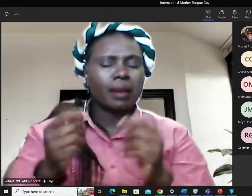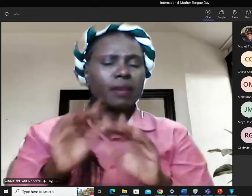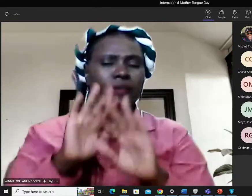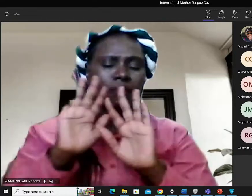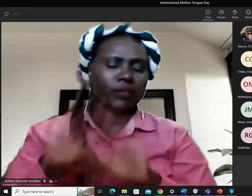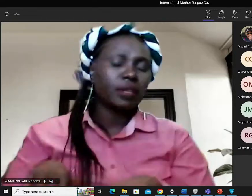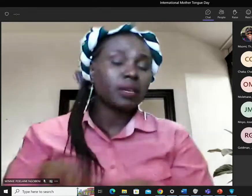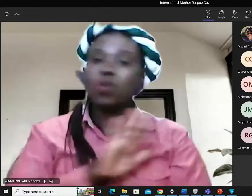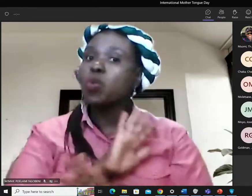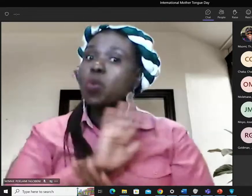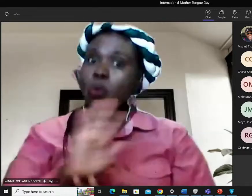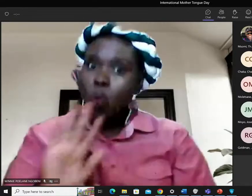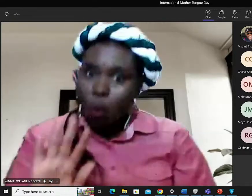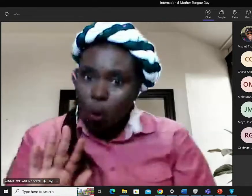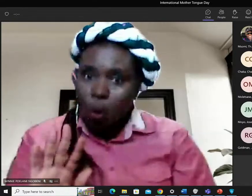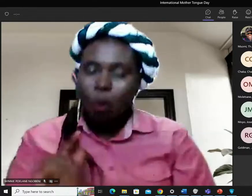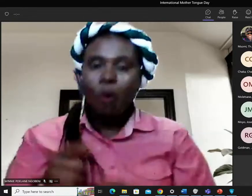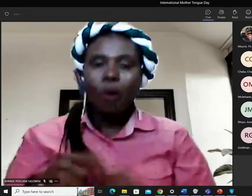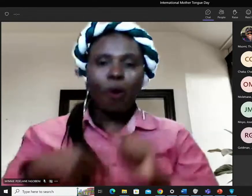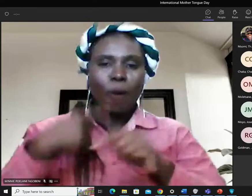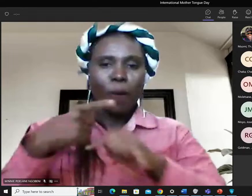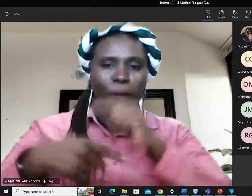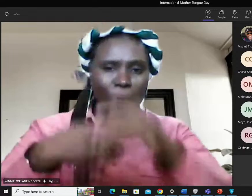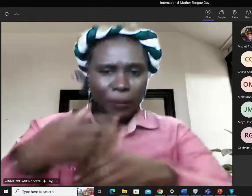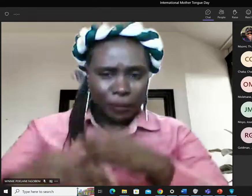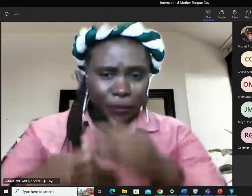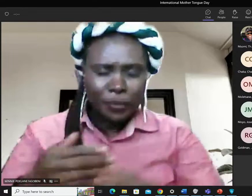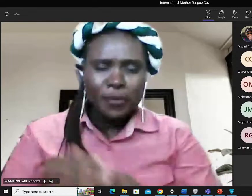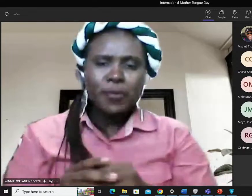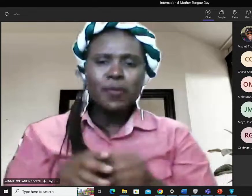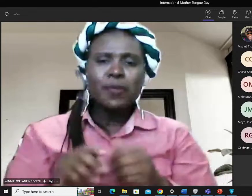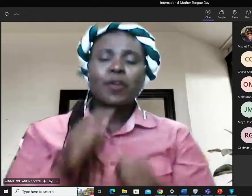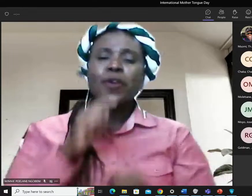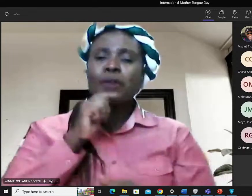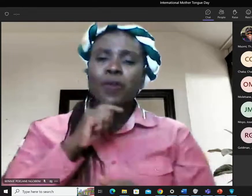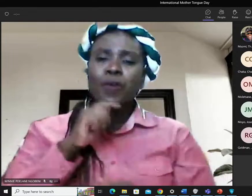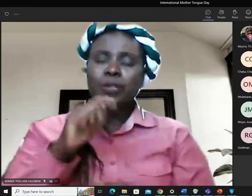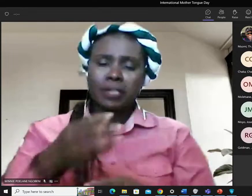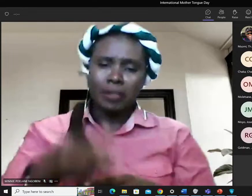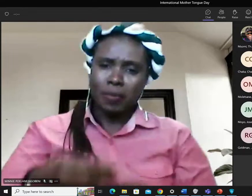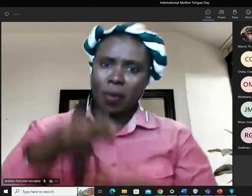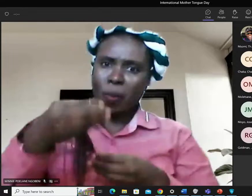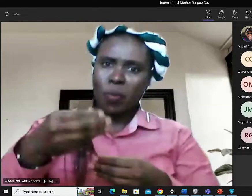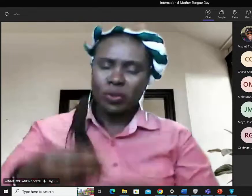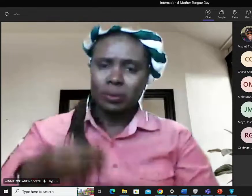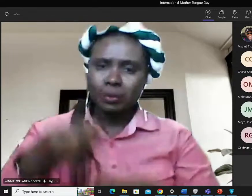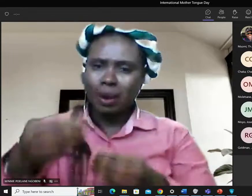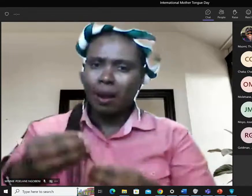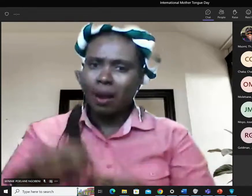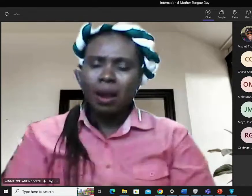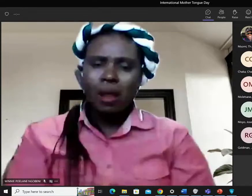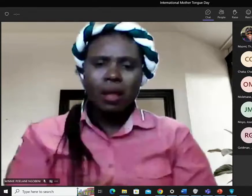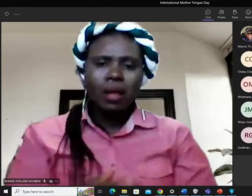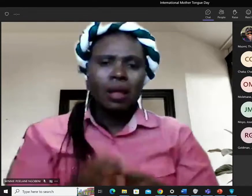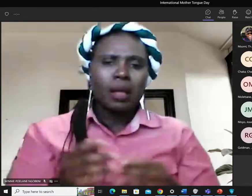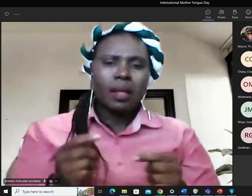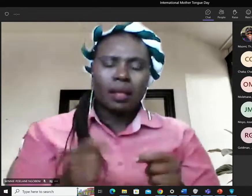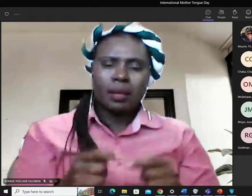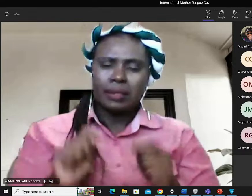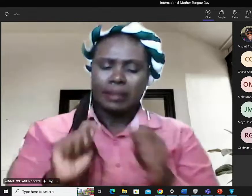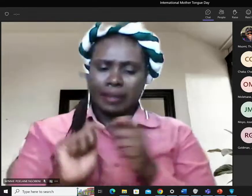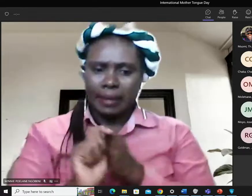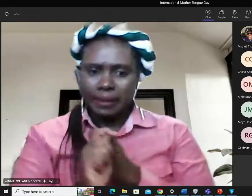continuously assessing. You may use maybe an example in your module and you find that it is not the most appropriate, change it